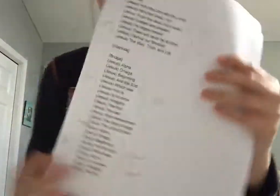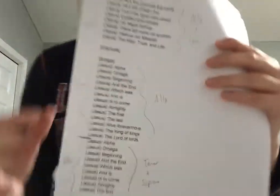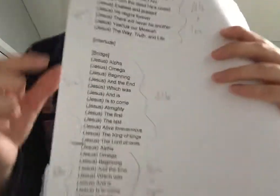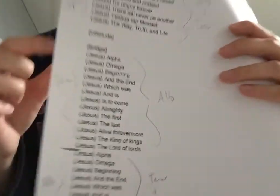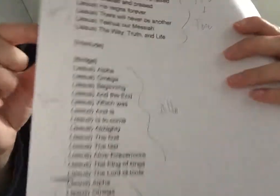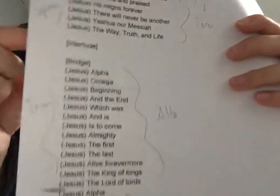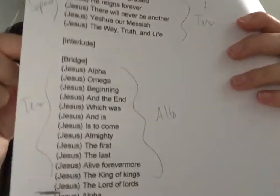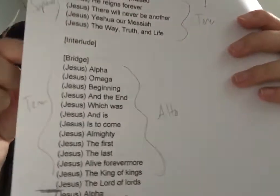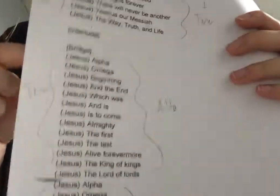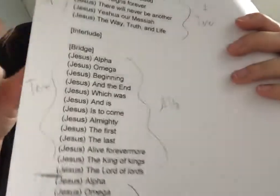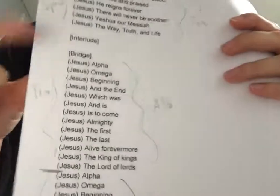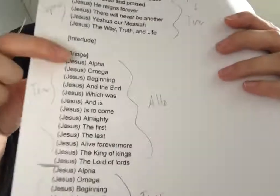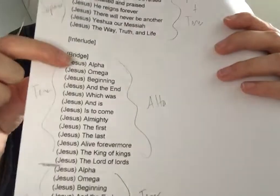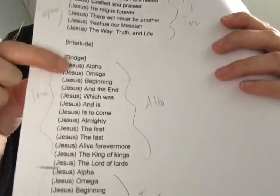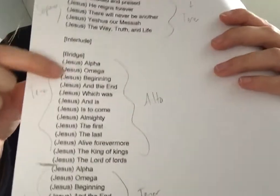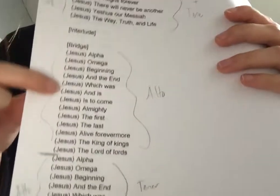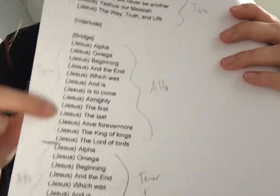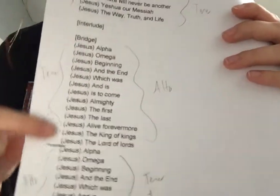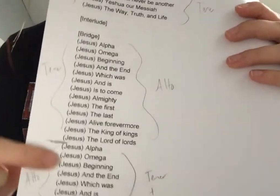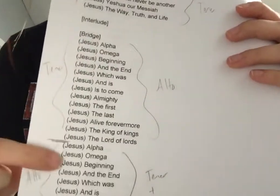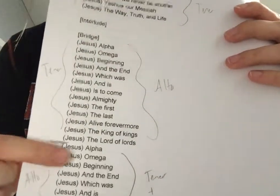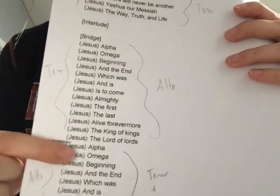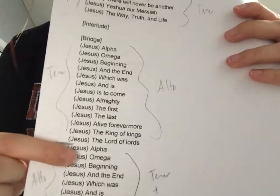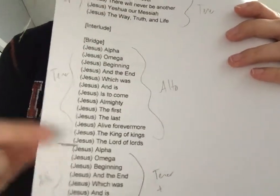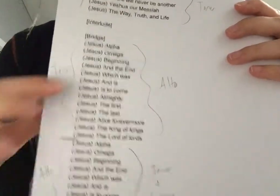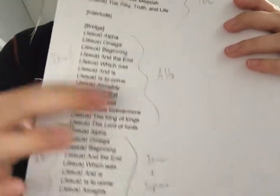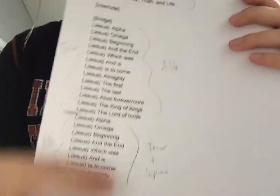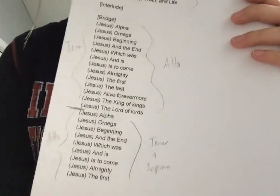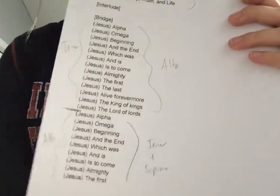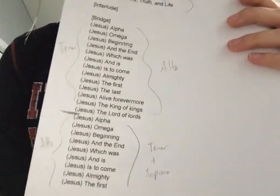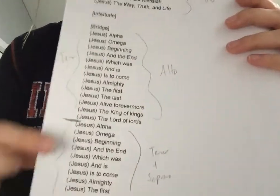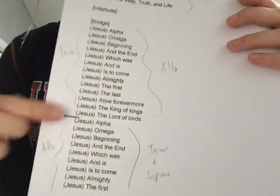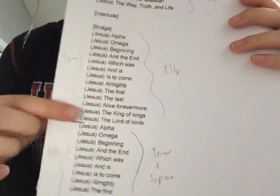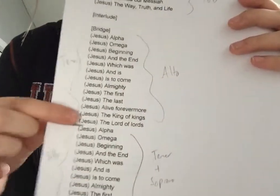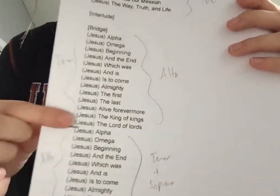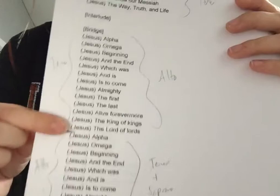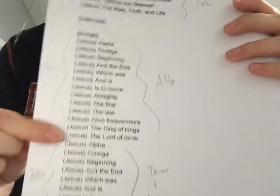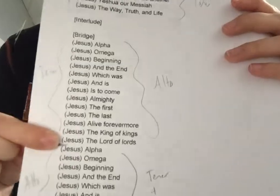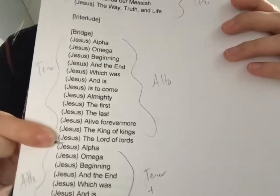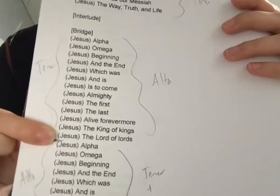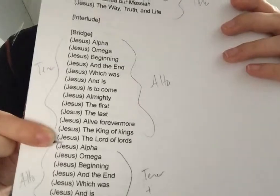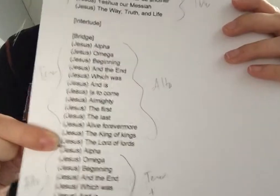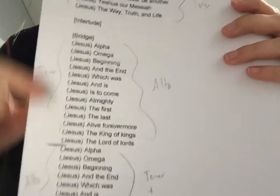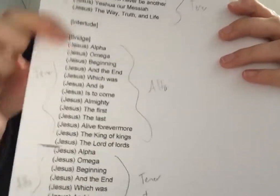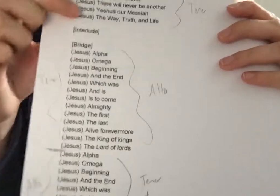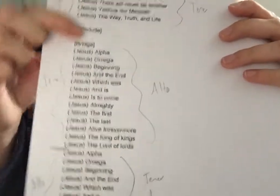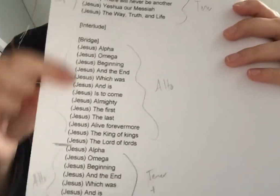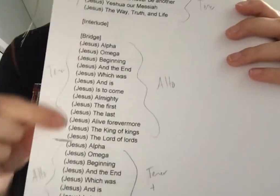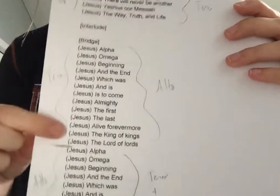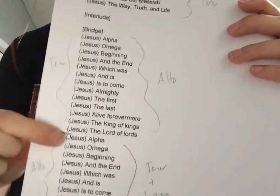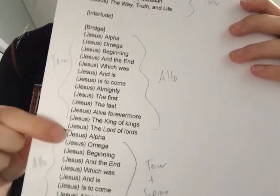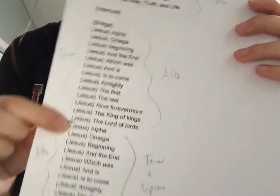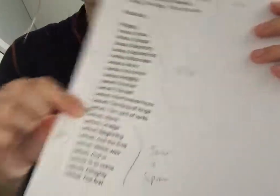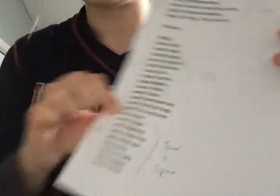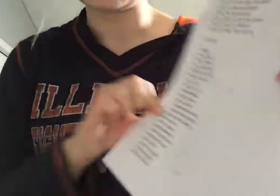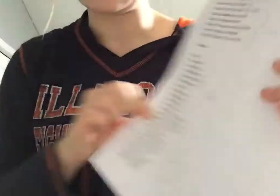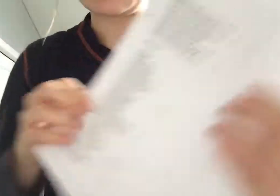13 Jesuses for that whole, because it repeats itself, but in one round you are doing 13